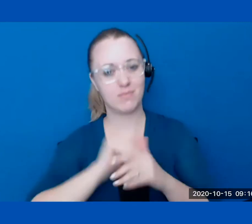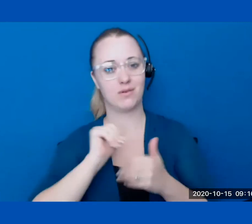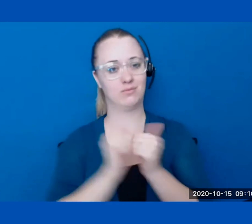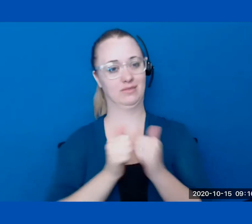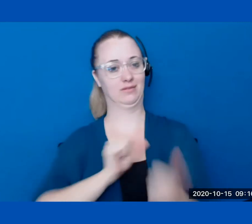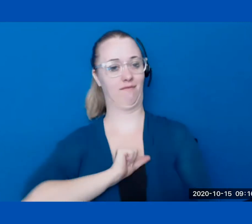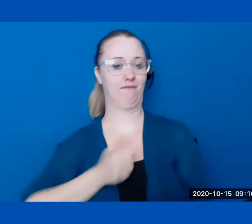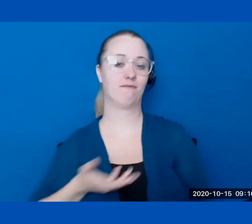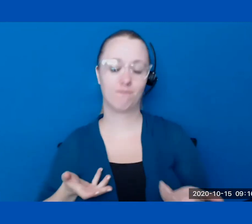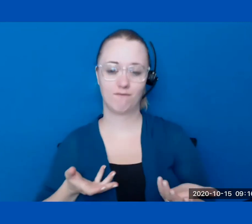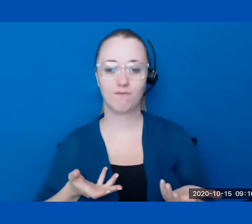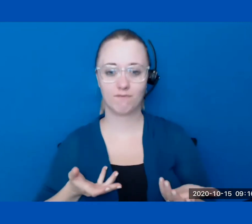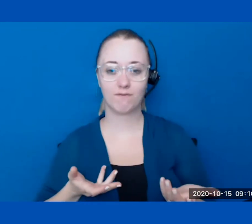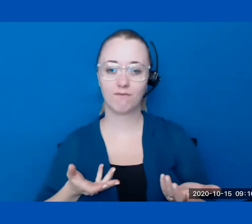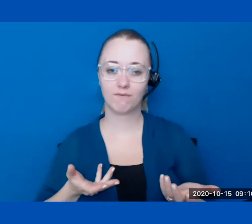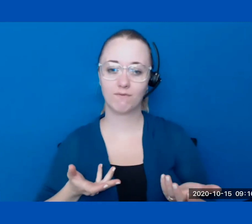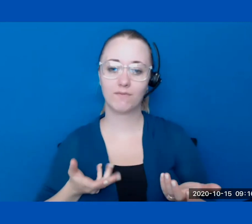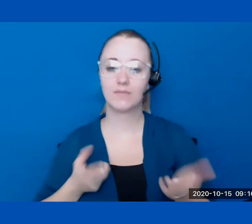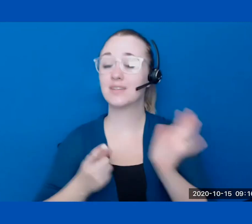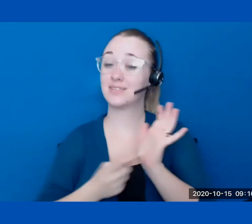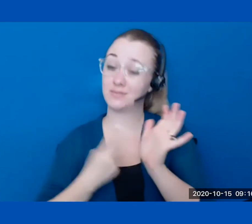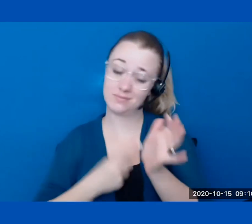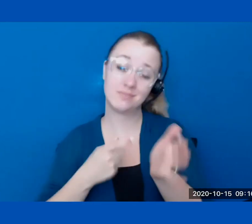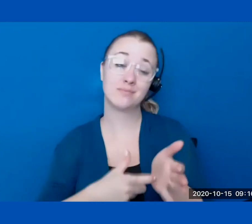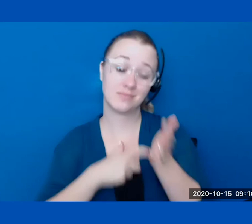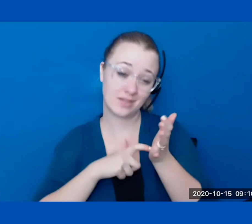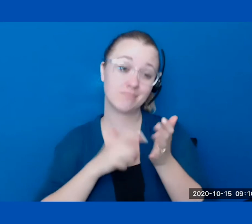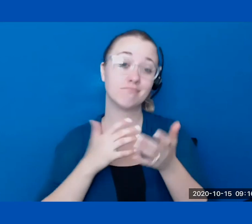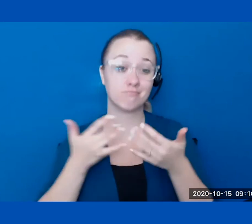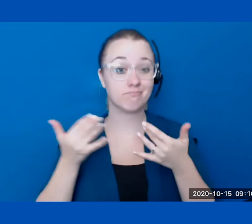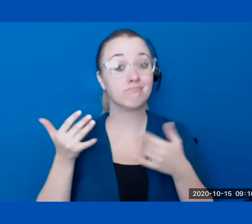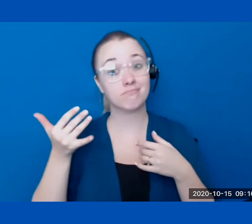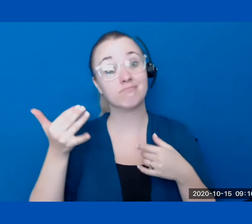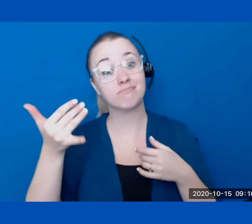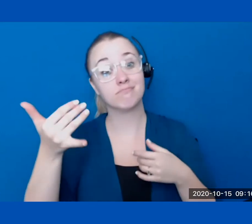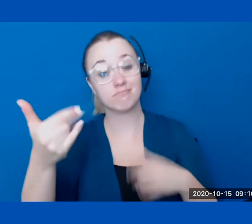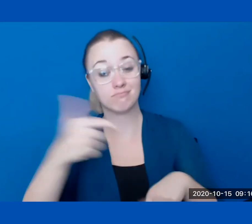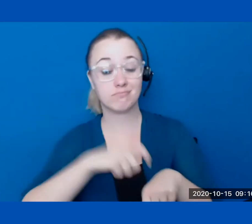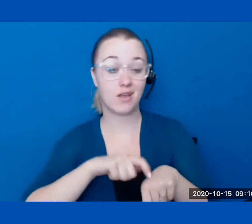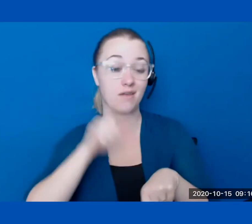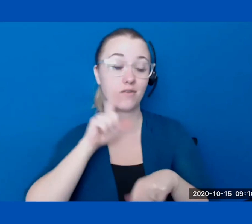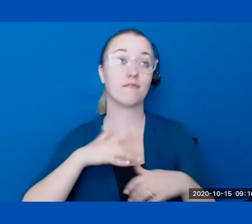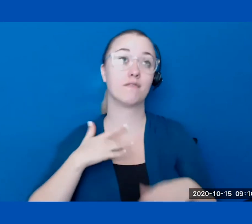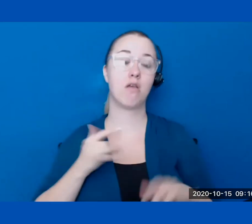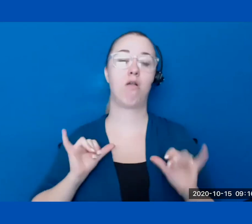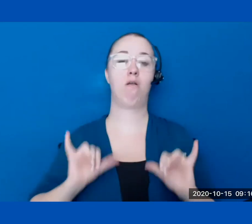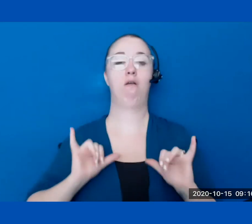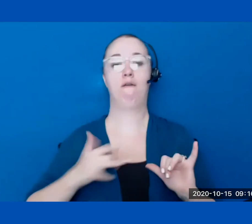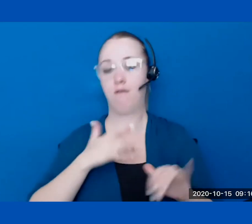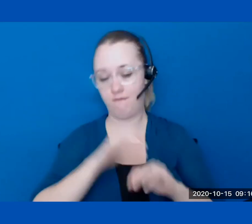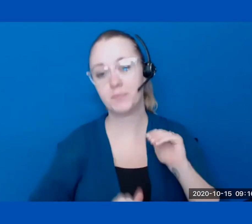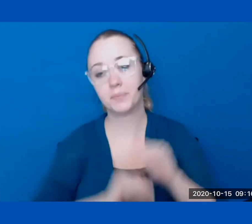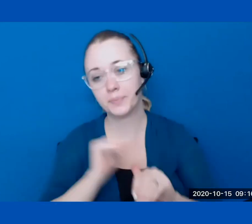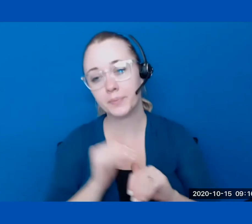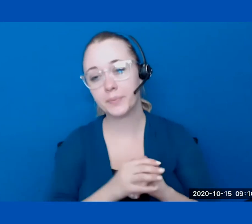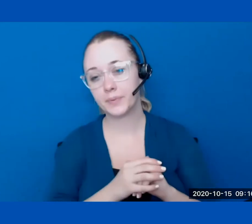that sometimes it takes a while for us to like feel comfortable um